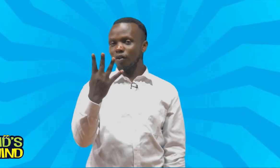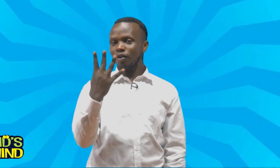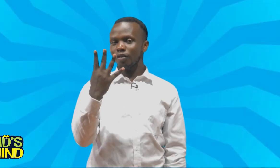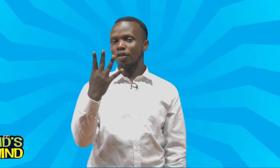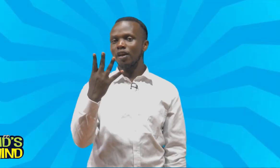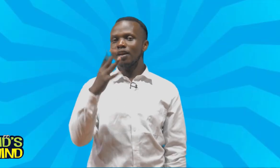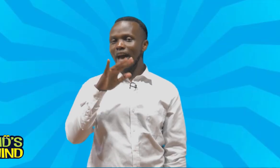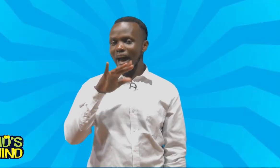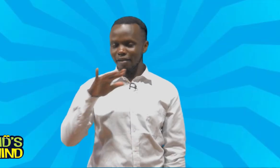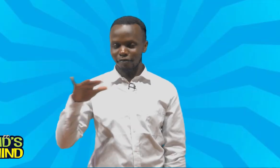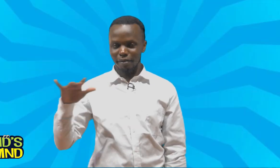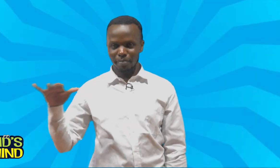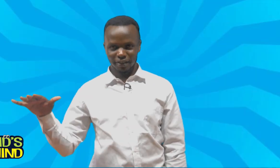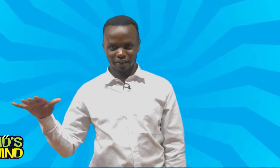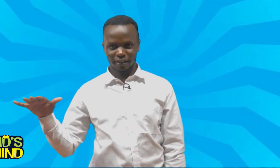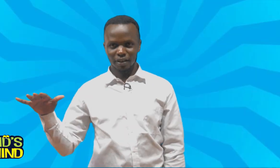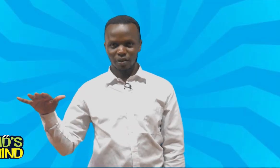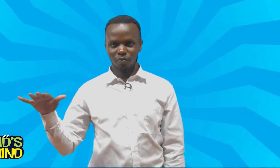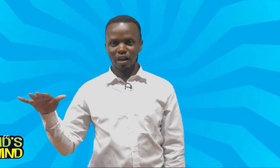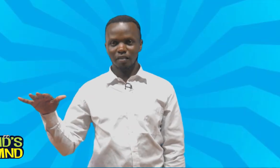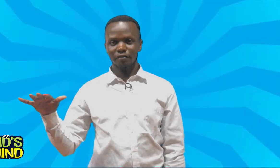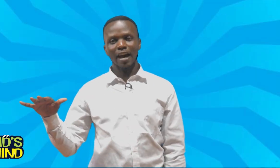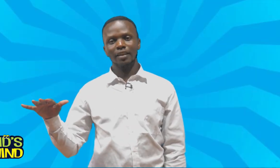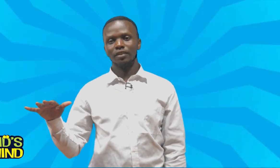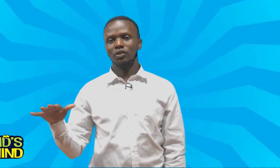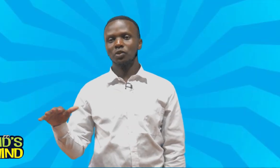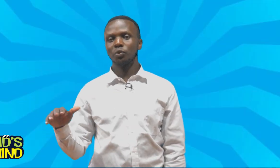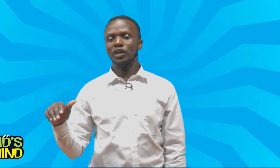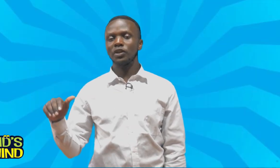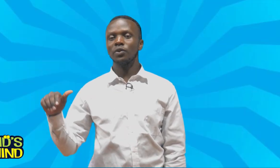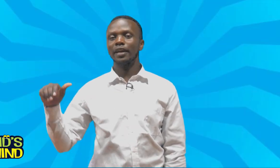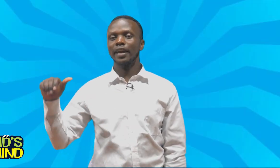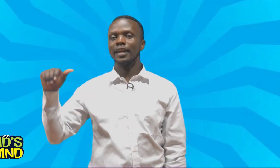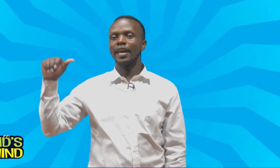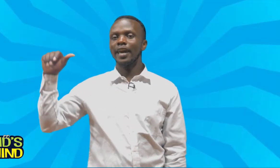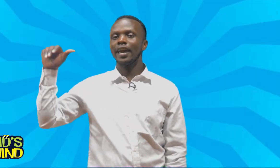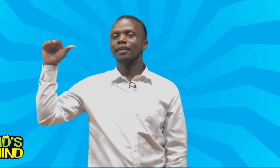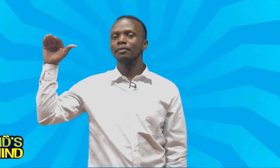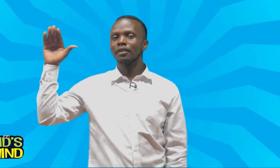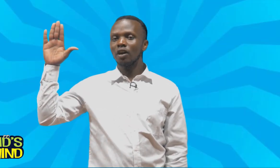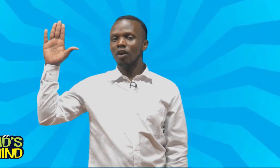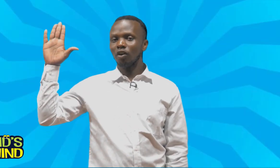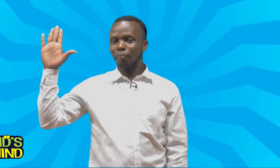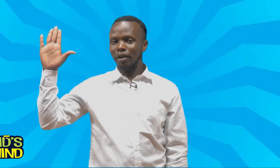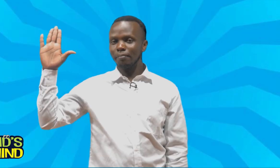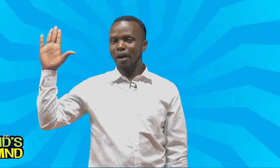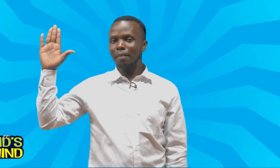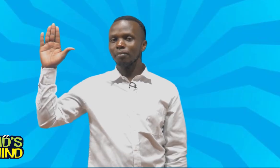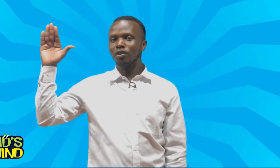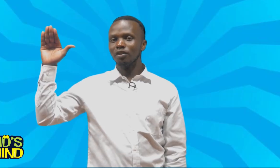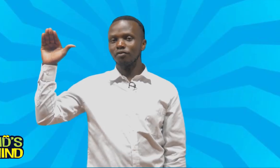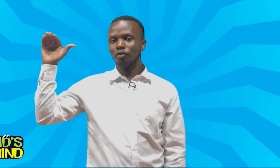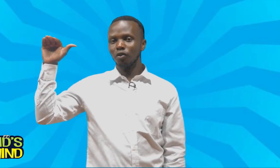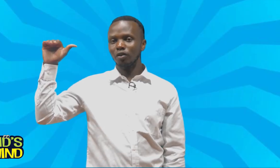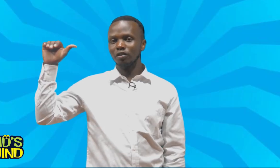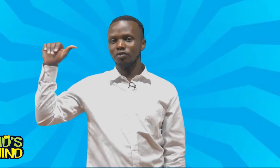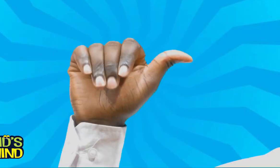4th alphabet we have learned. So we do again A, open palm, you fold your